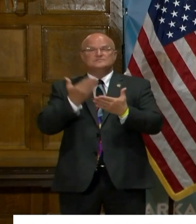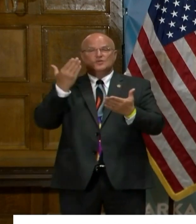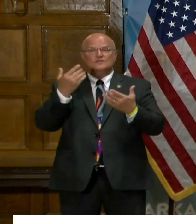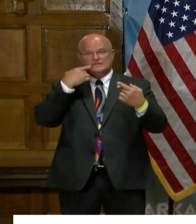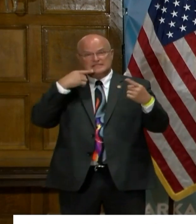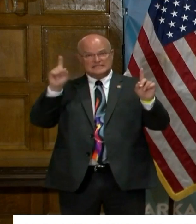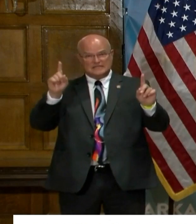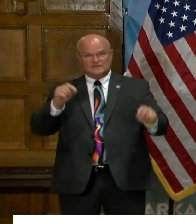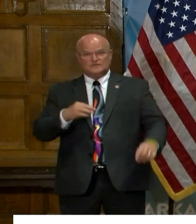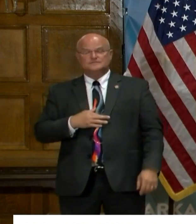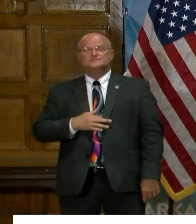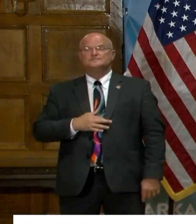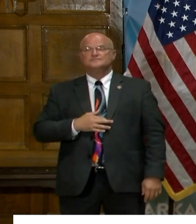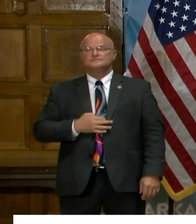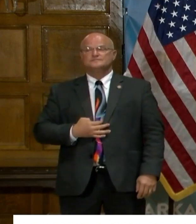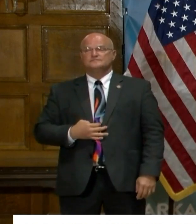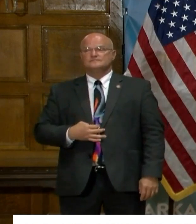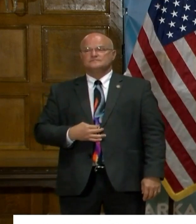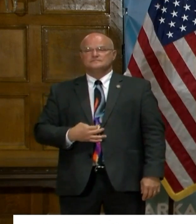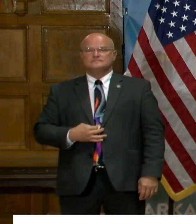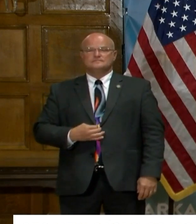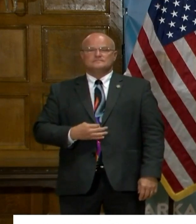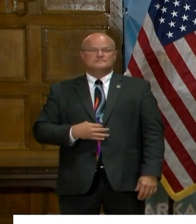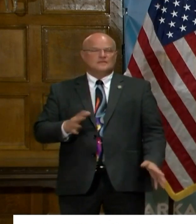be successful.